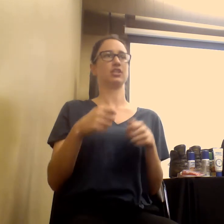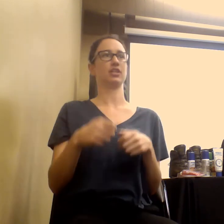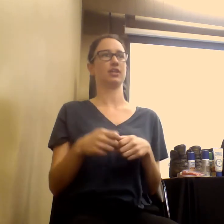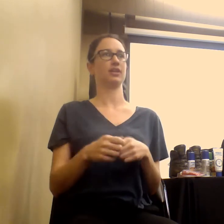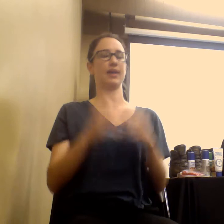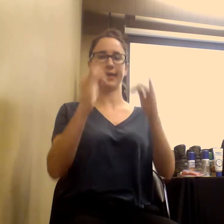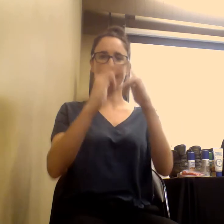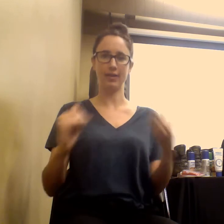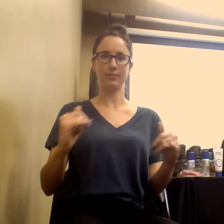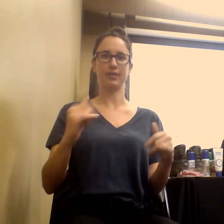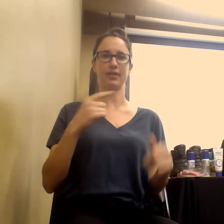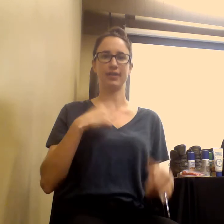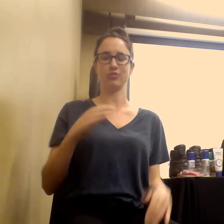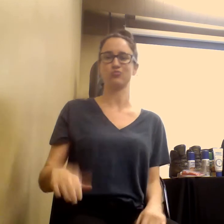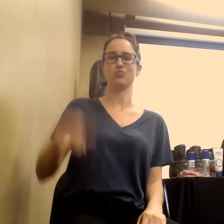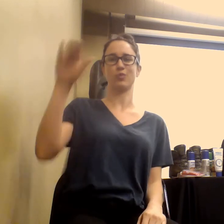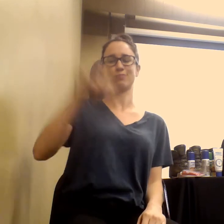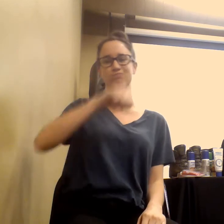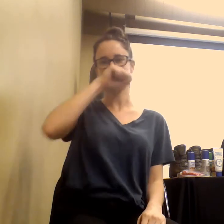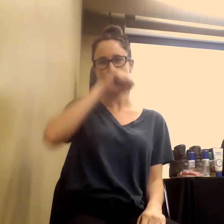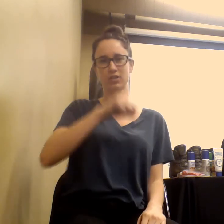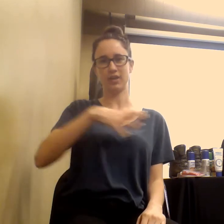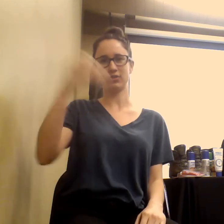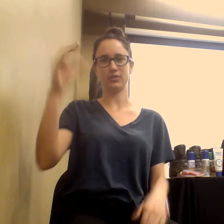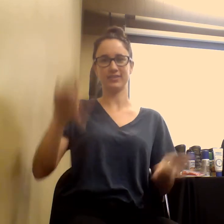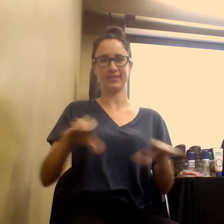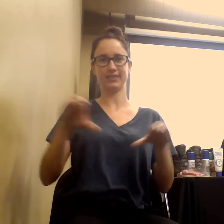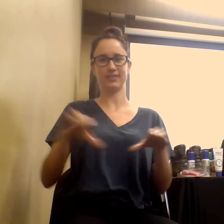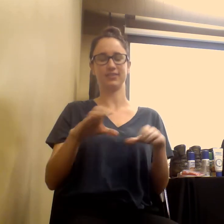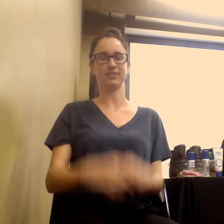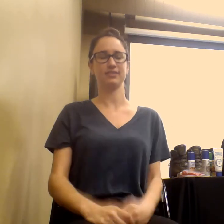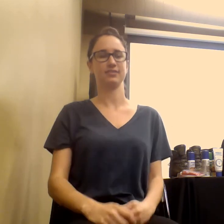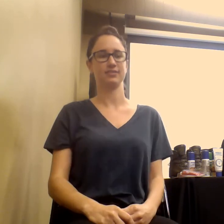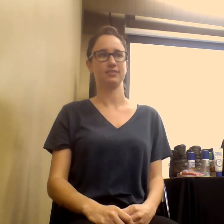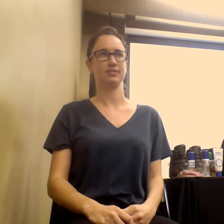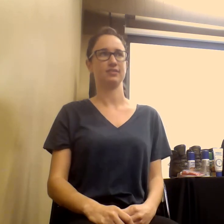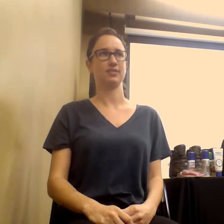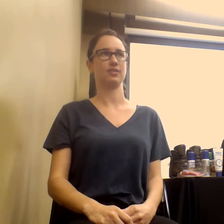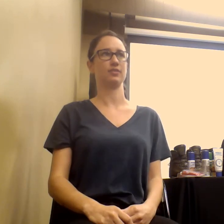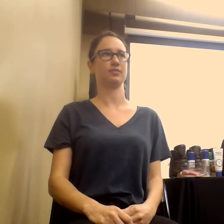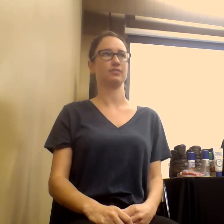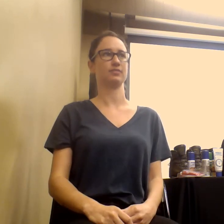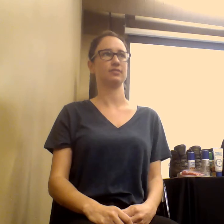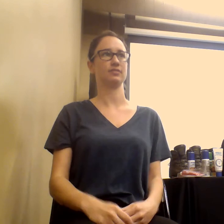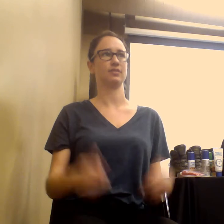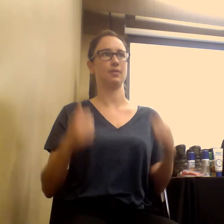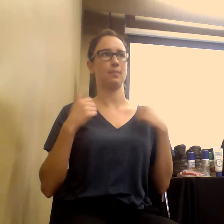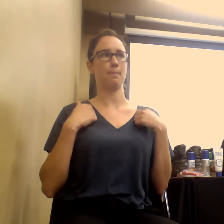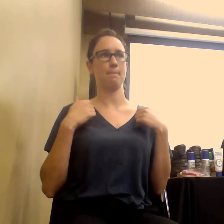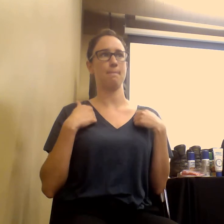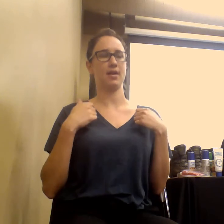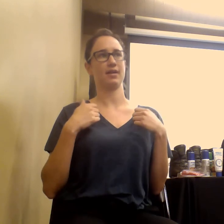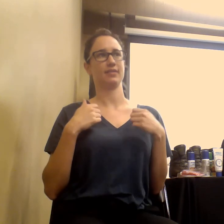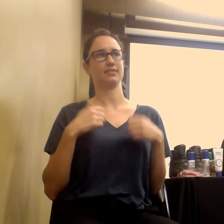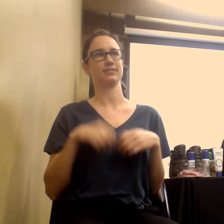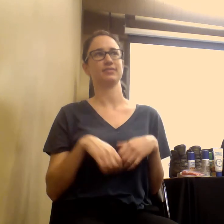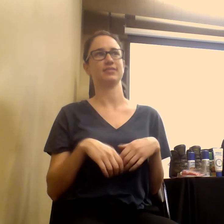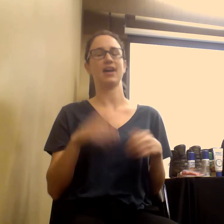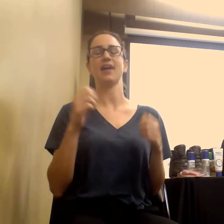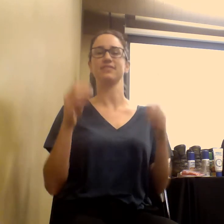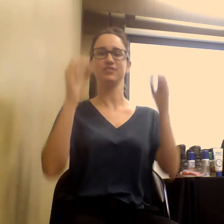just about everything that REI offers, from backpacking 101, cooking, ultra lightweight backpacking, best swimming holes